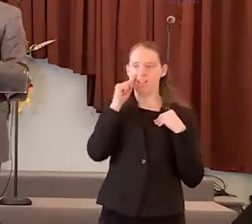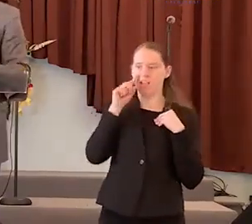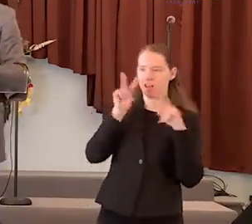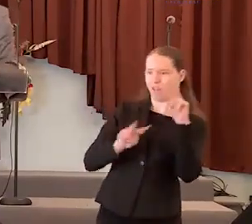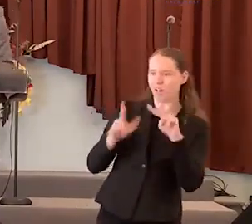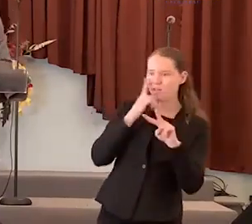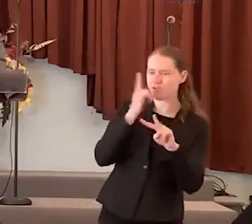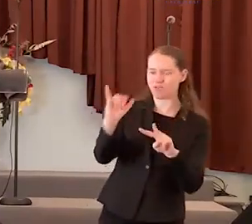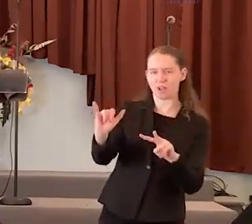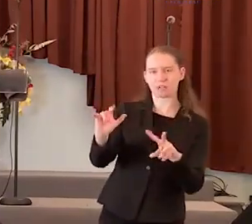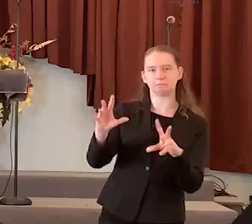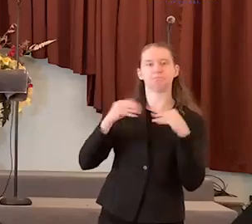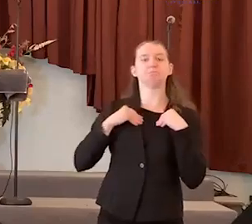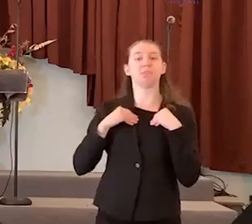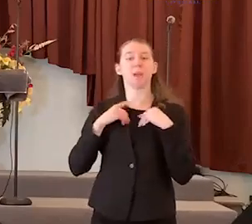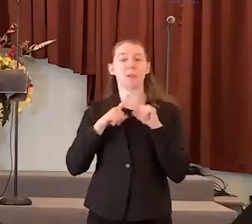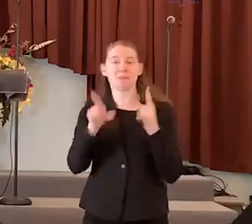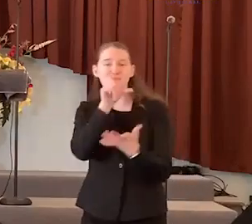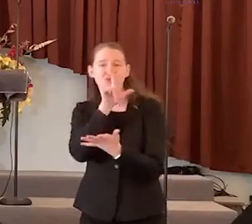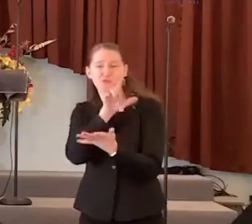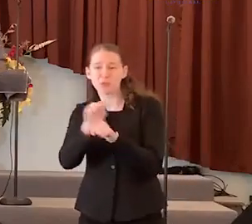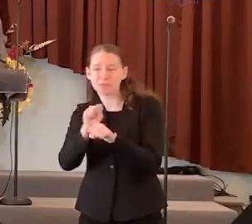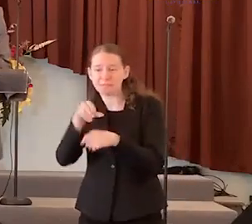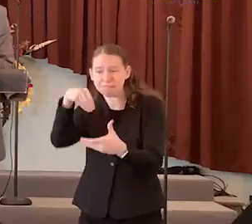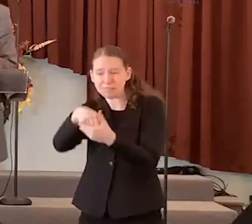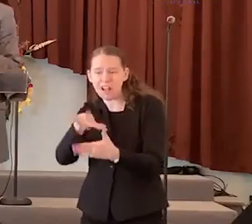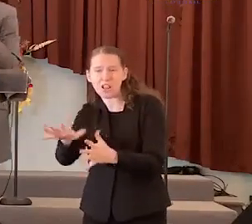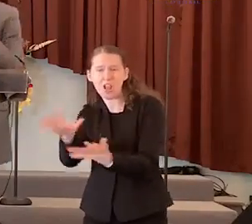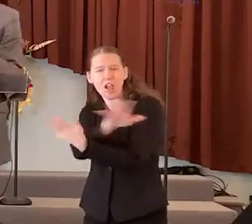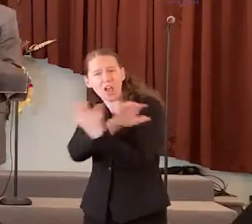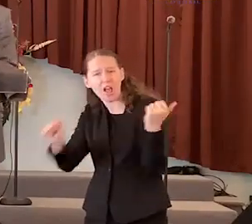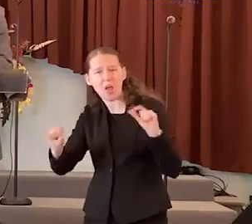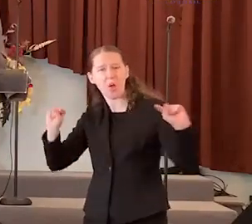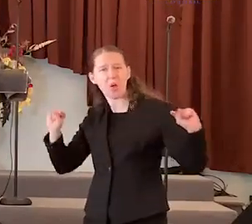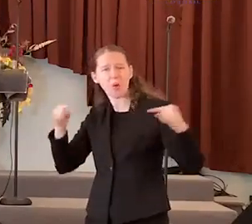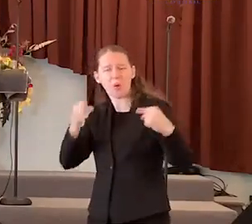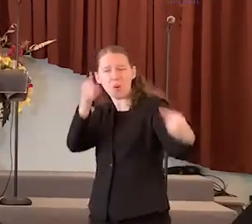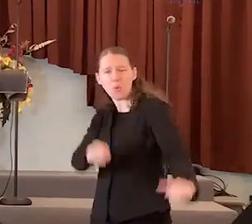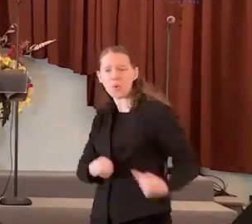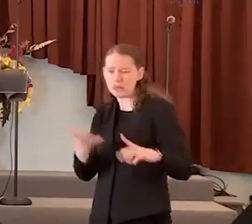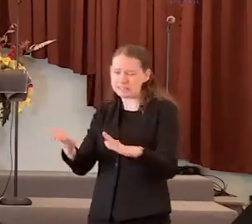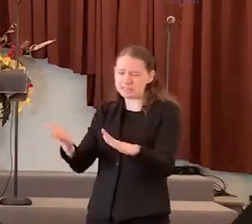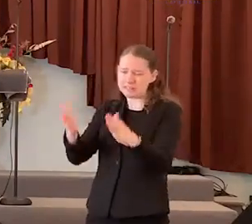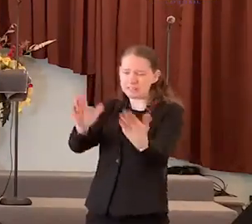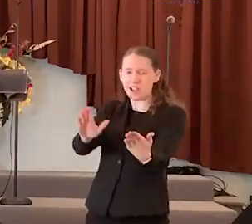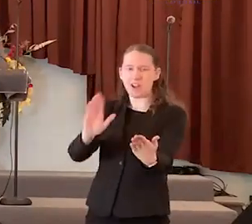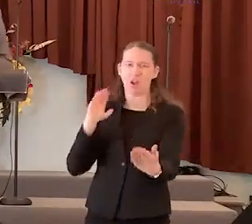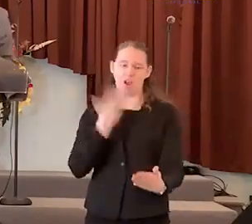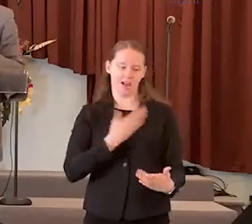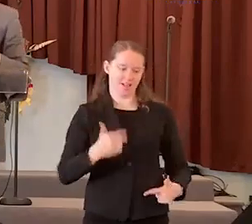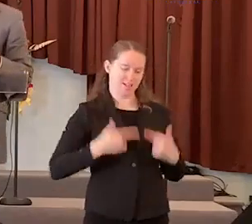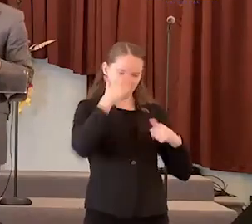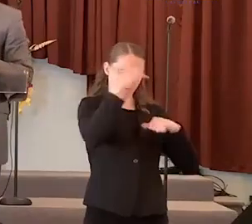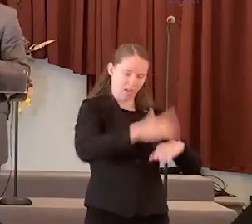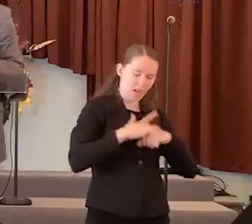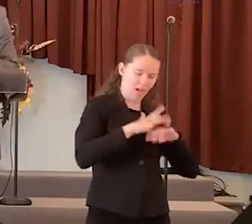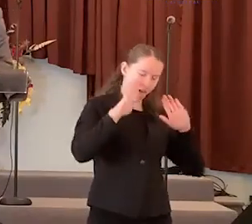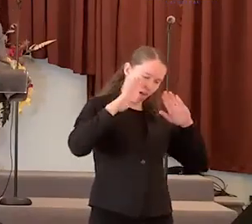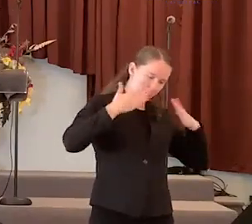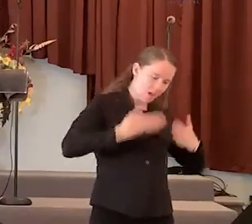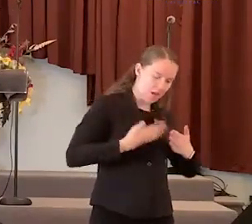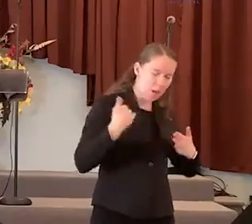are bleeding, left half dead. Yes, we are so focused on our own lives that we develop a